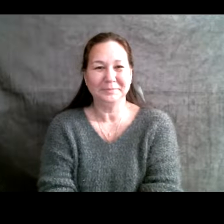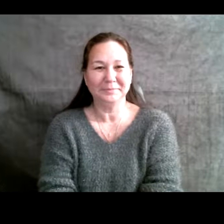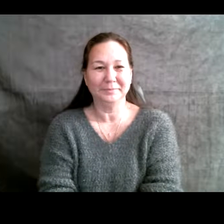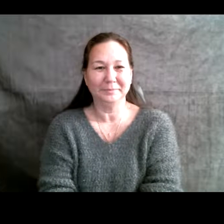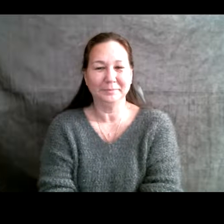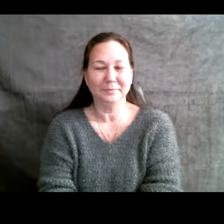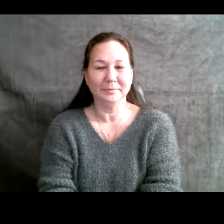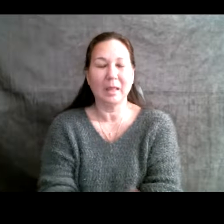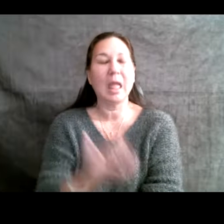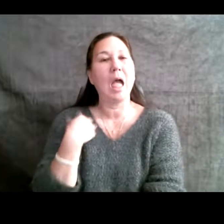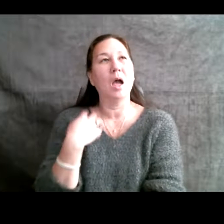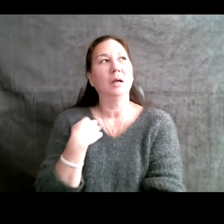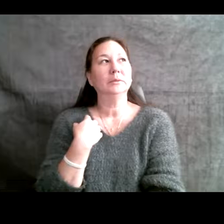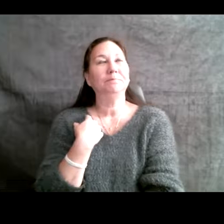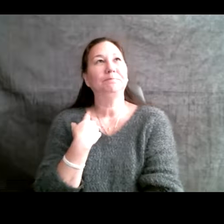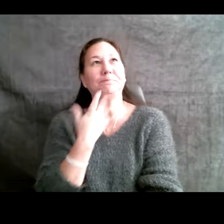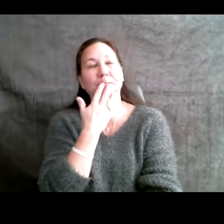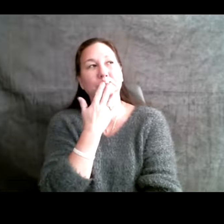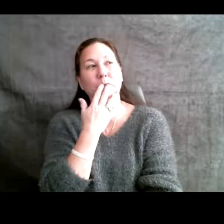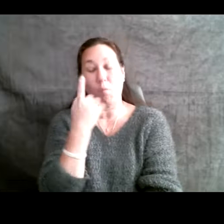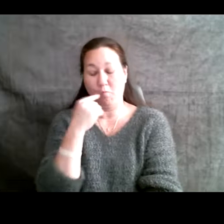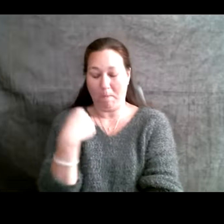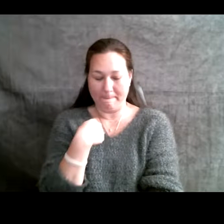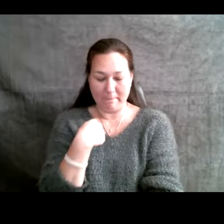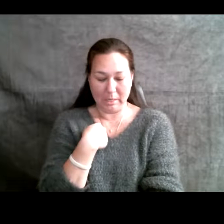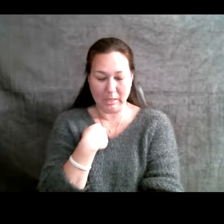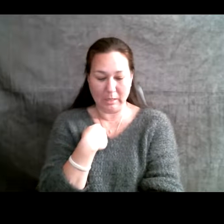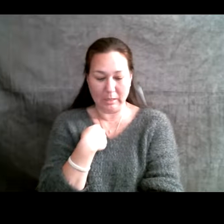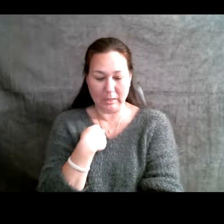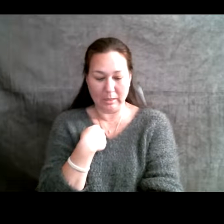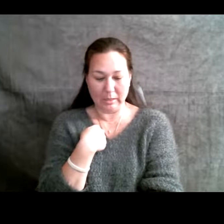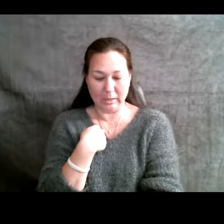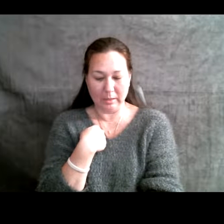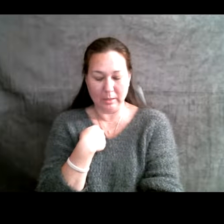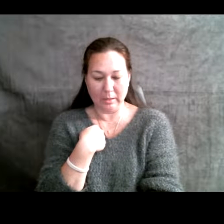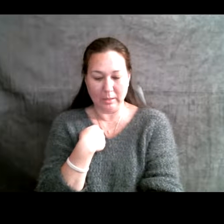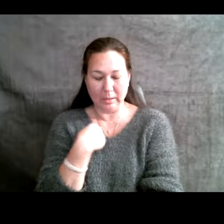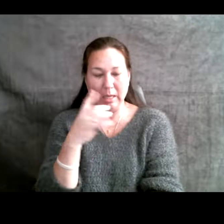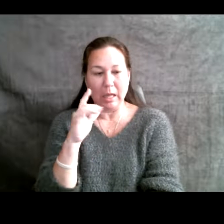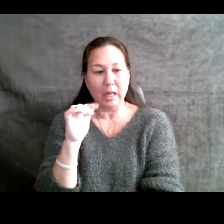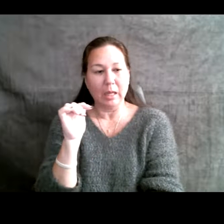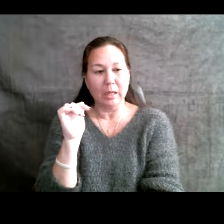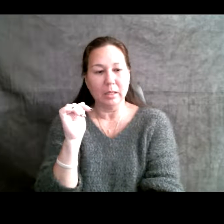I mean, this to me is really, it's raising an